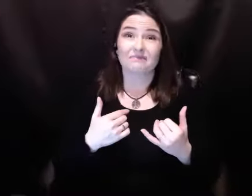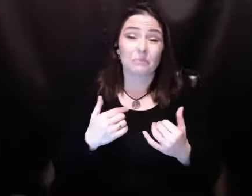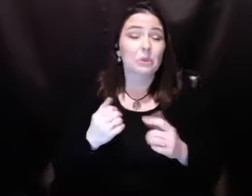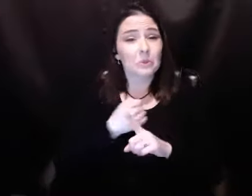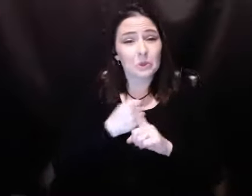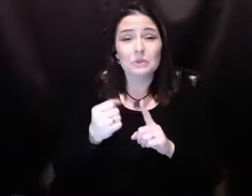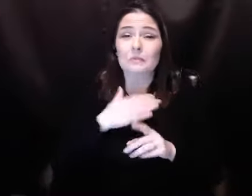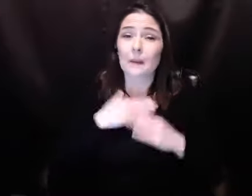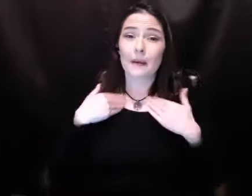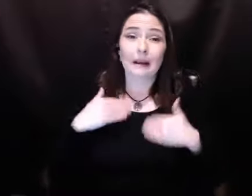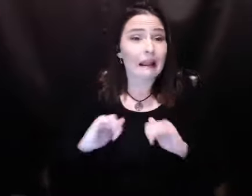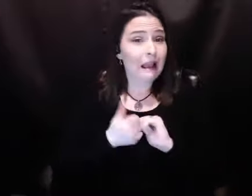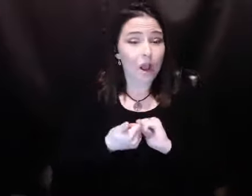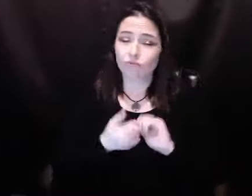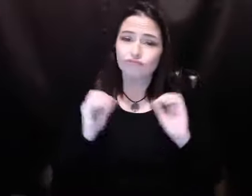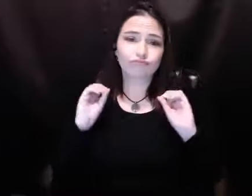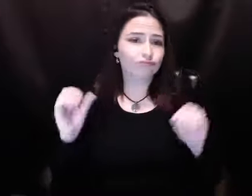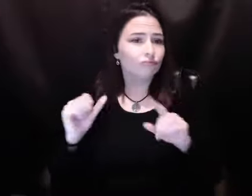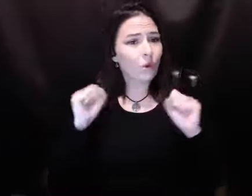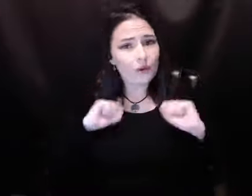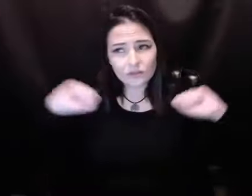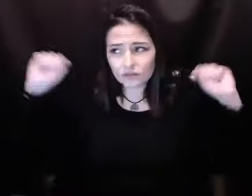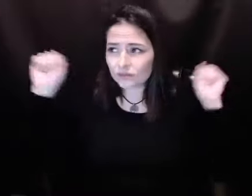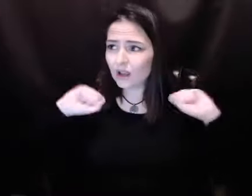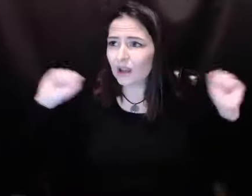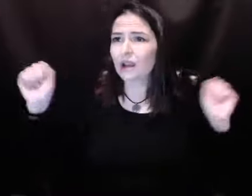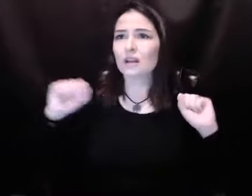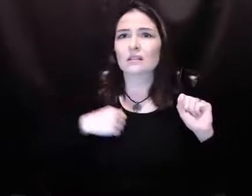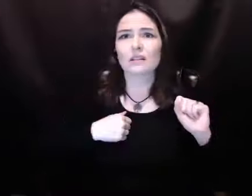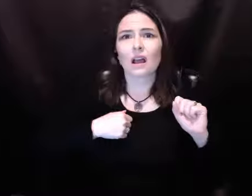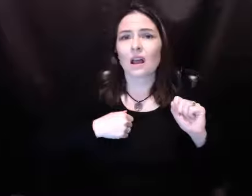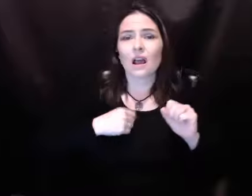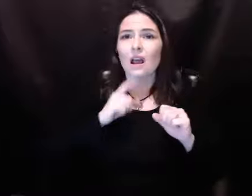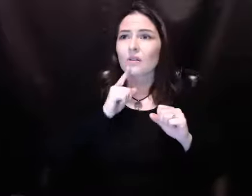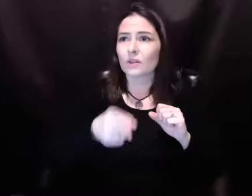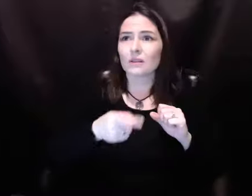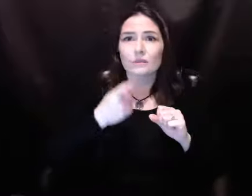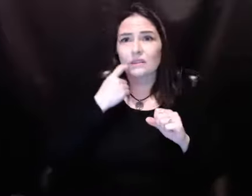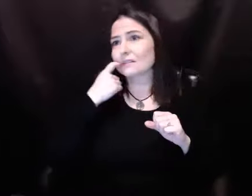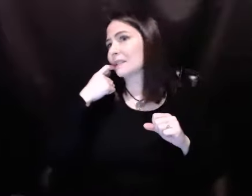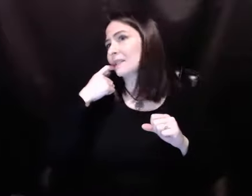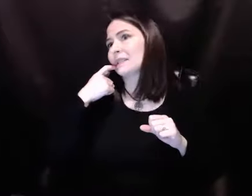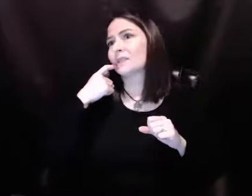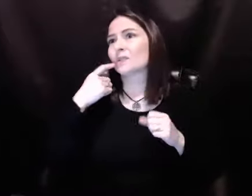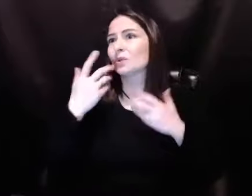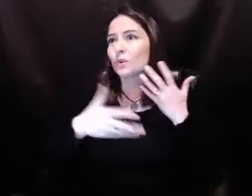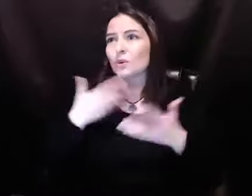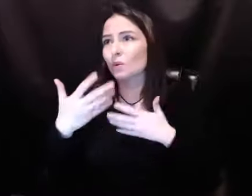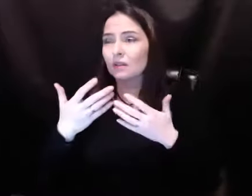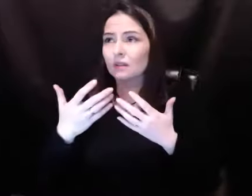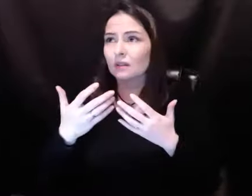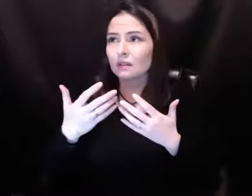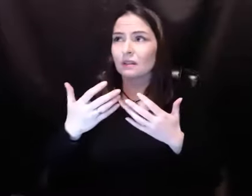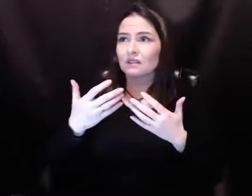to change, suppressed feelings. I stuffed my feelings from my traumatic childhood and lost the ability to feel